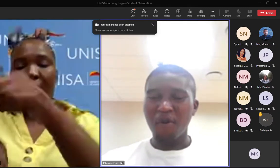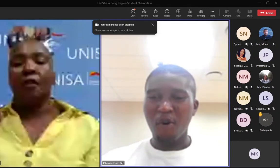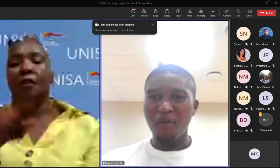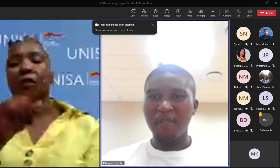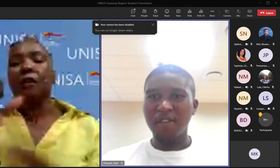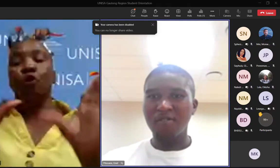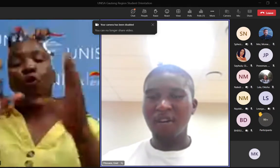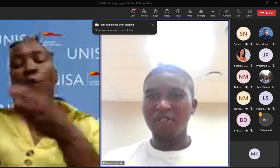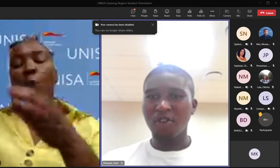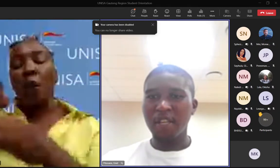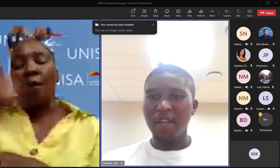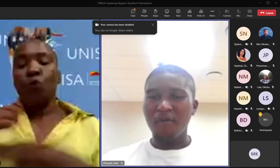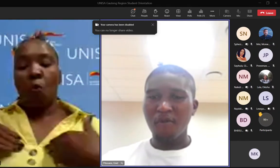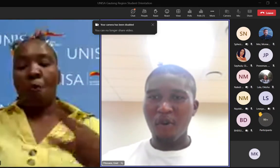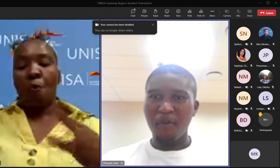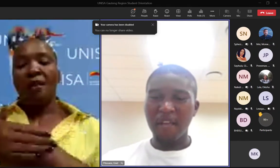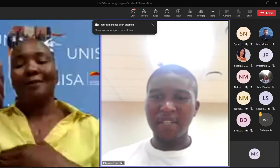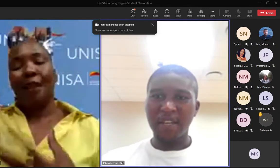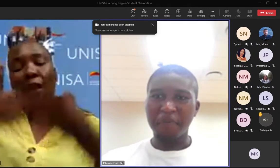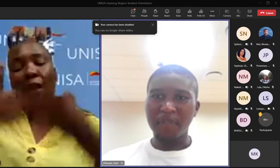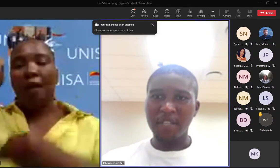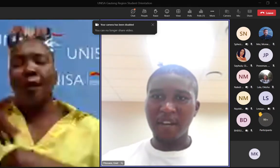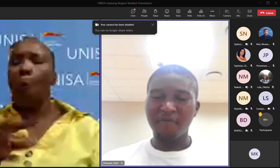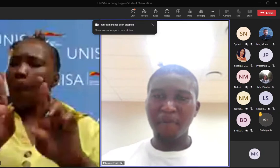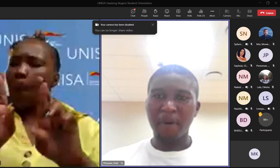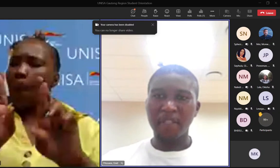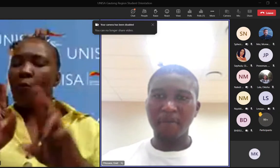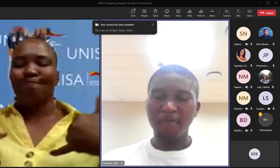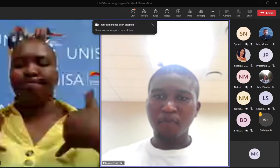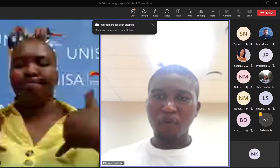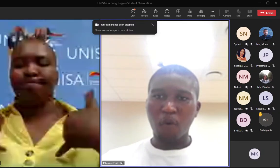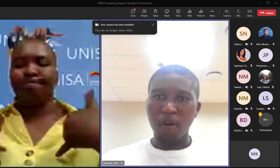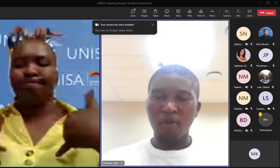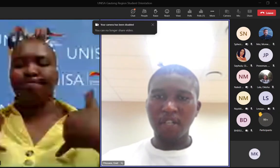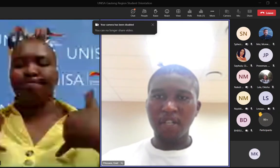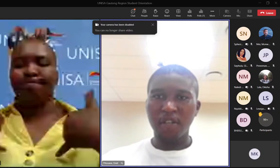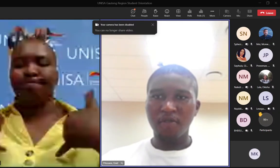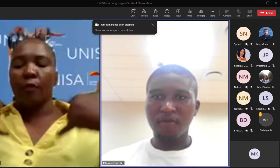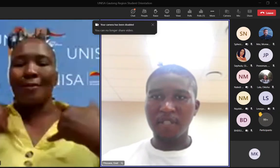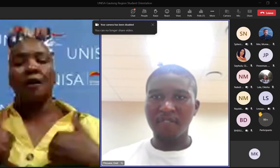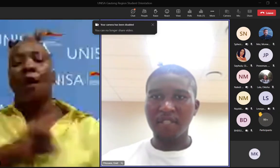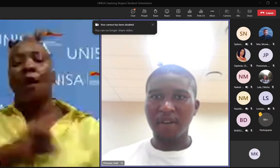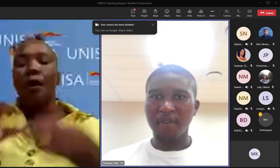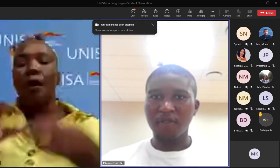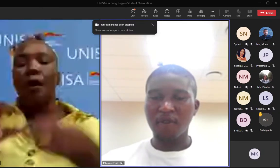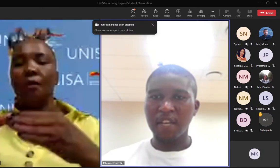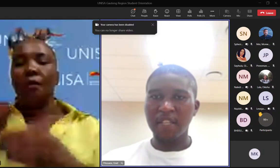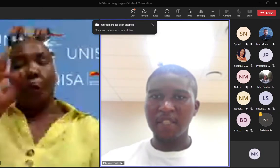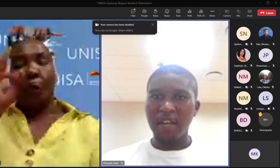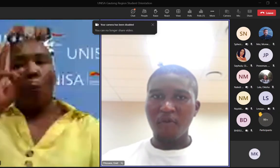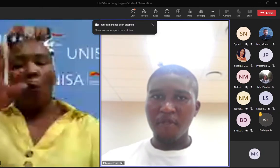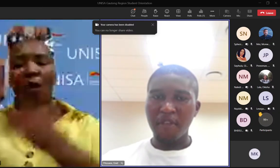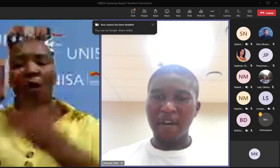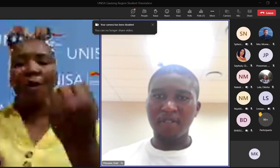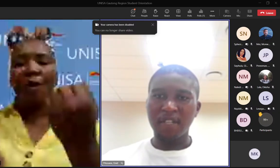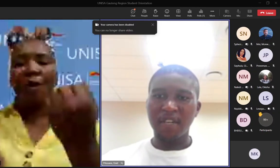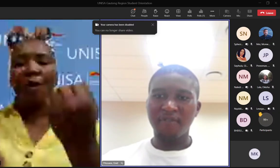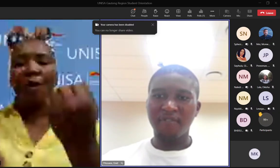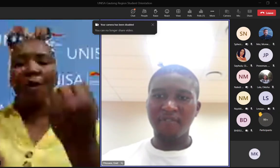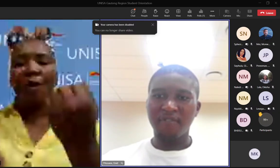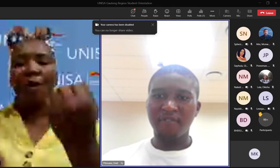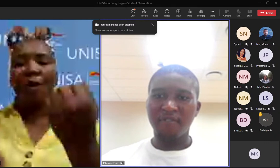learning we hope that you will enjoy we hope that the staff members will continue to servicing our students